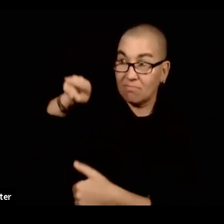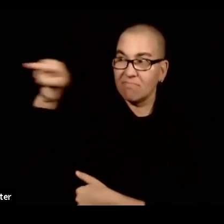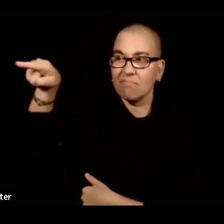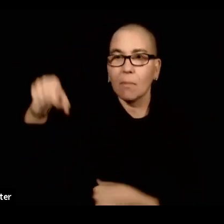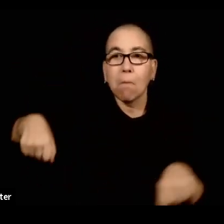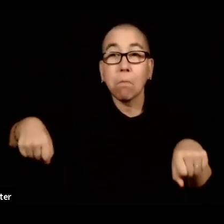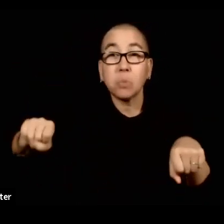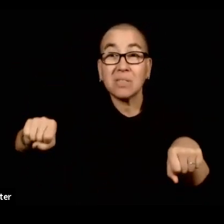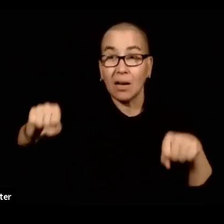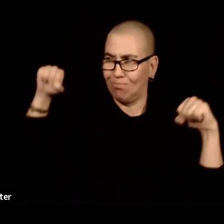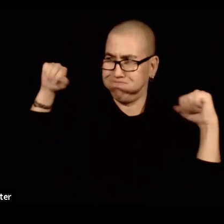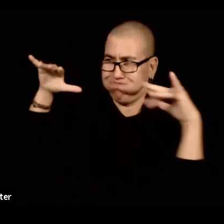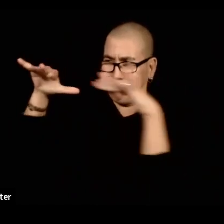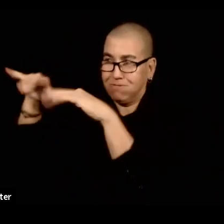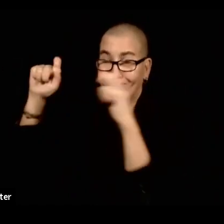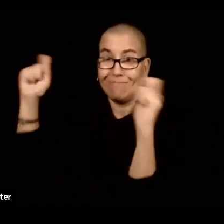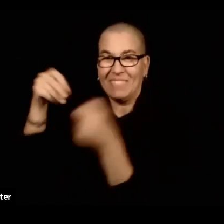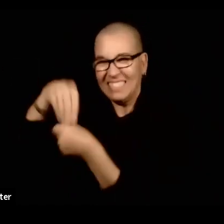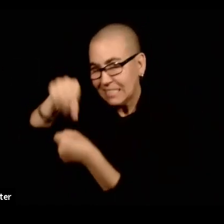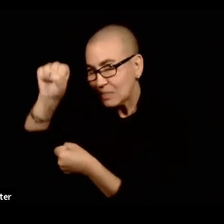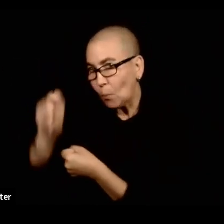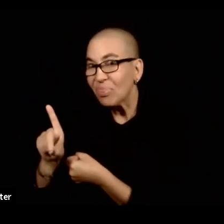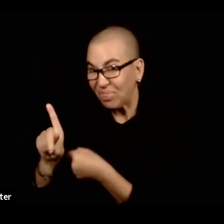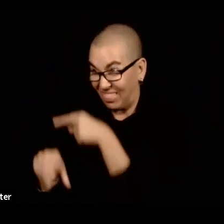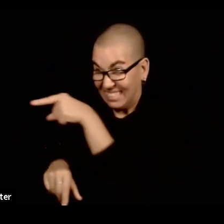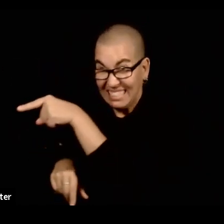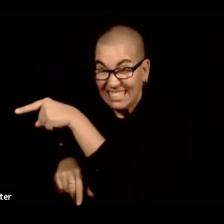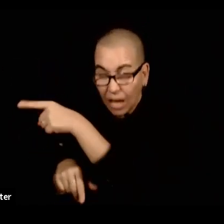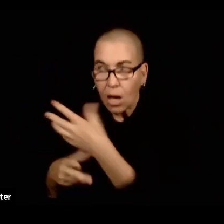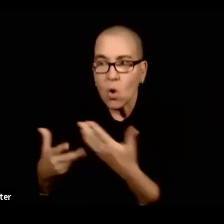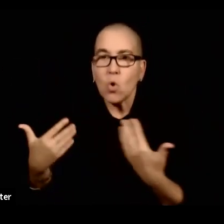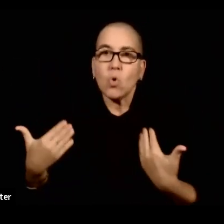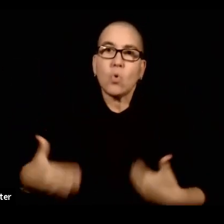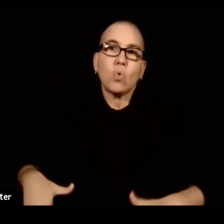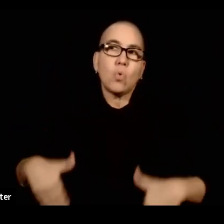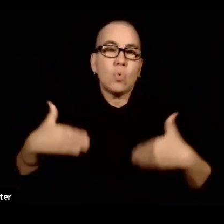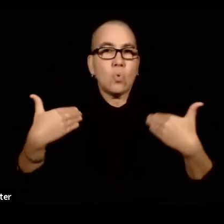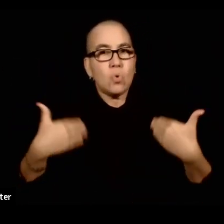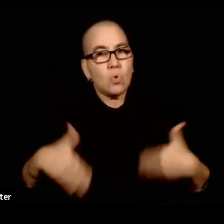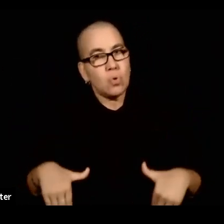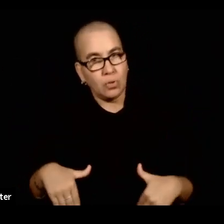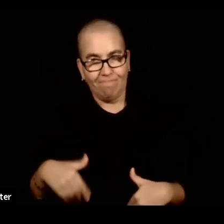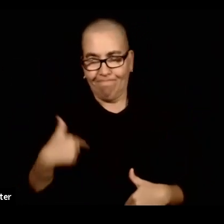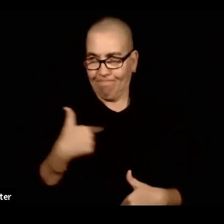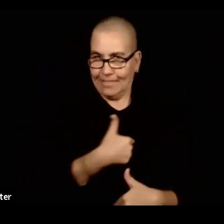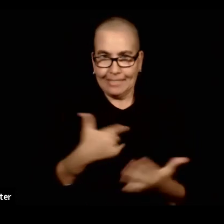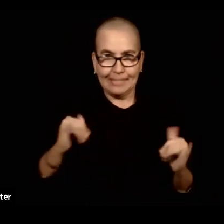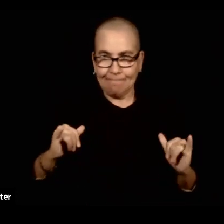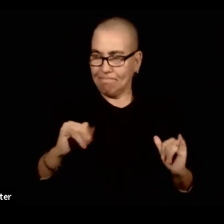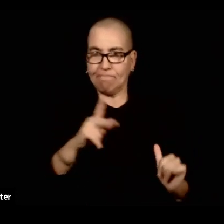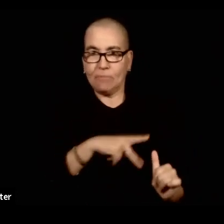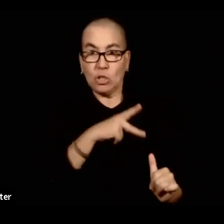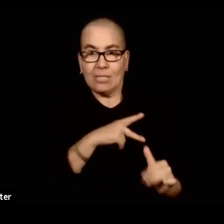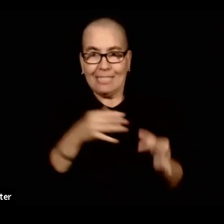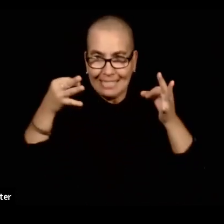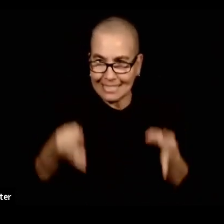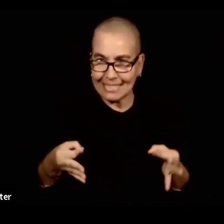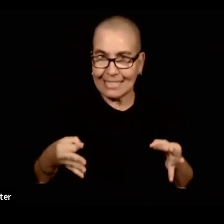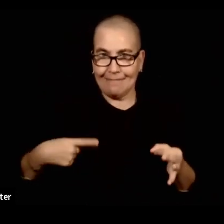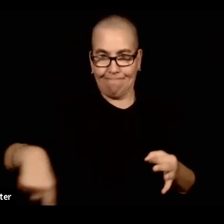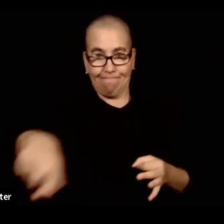going to be determined by the decisions each of us as Minnesotans make. While healthcare workers and public health workers are